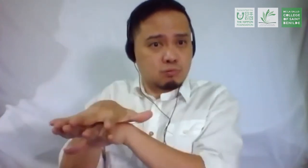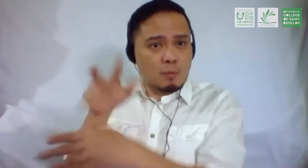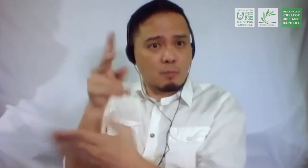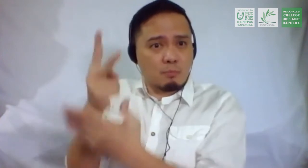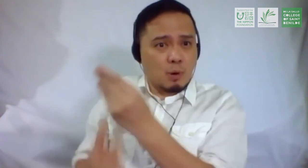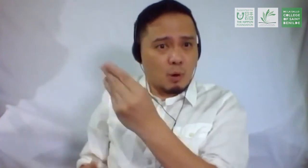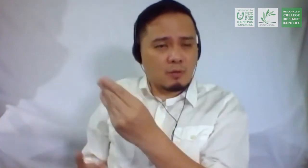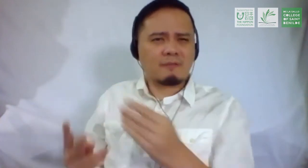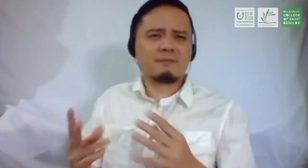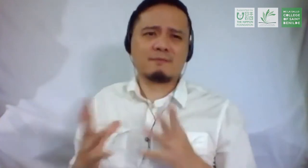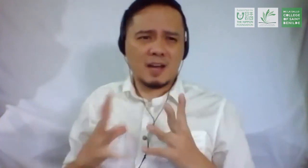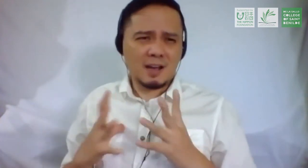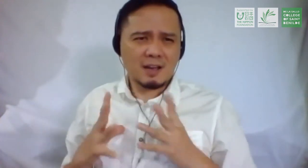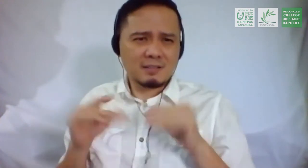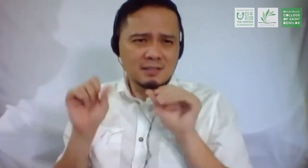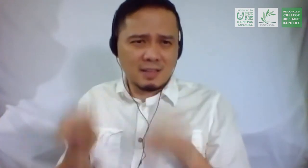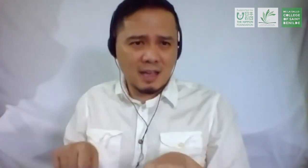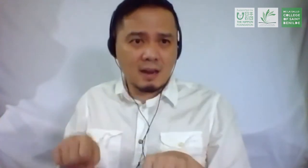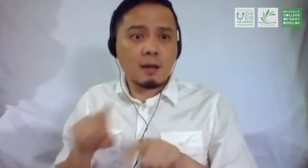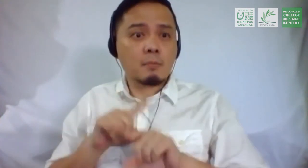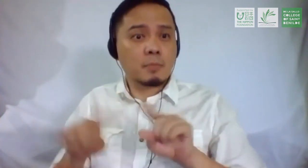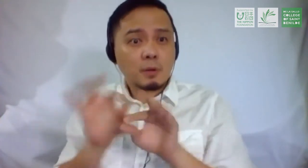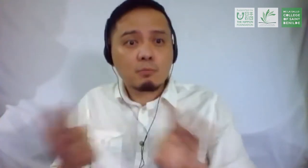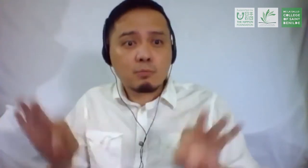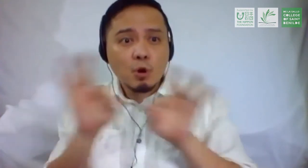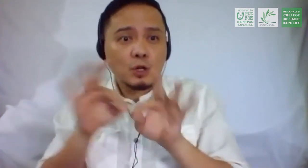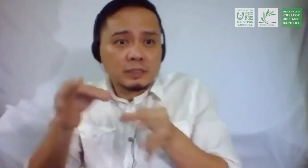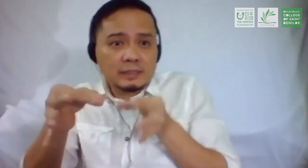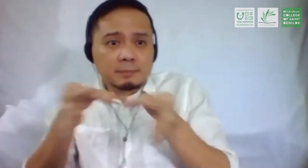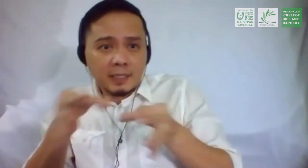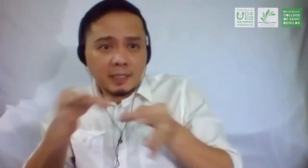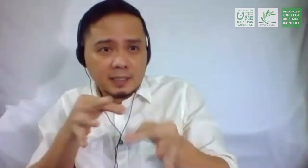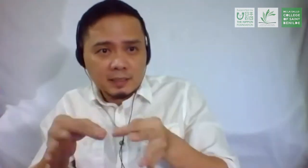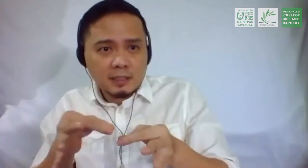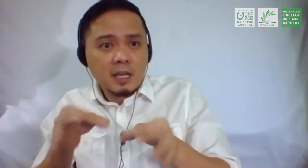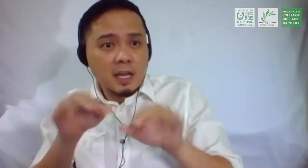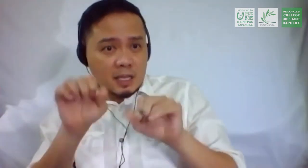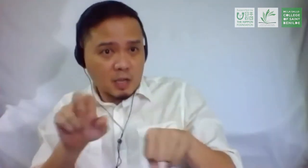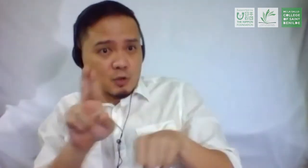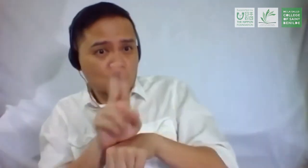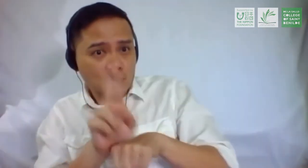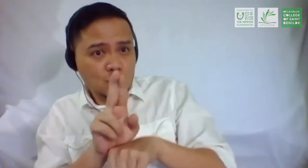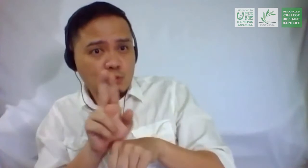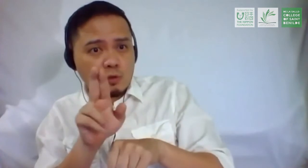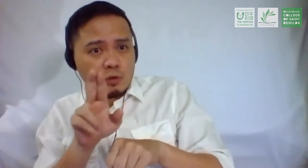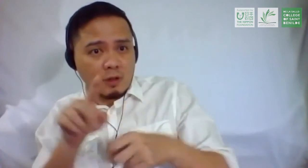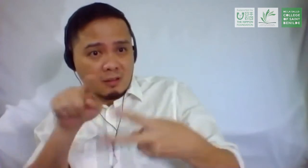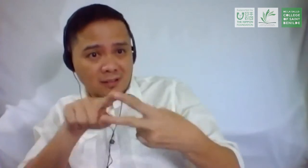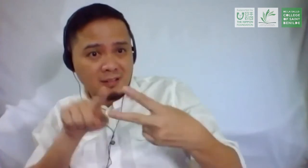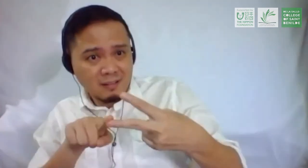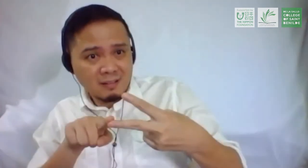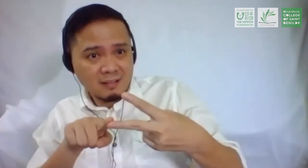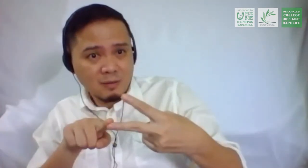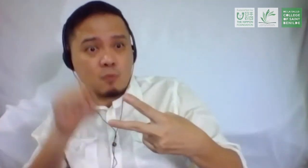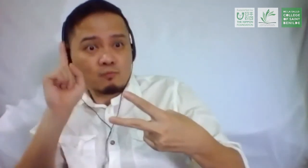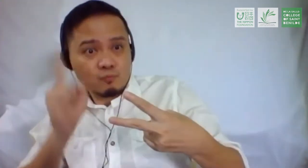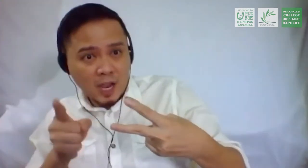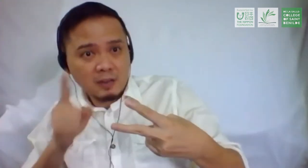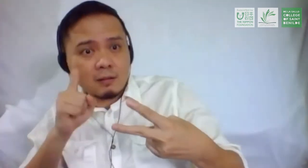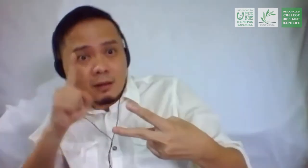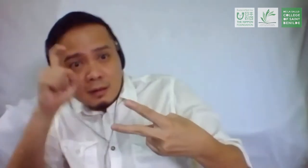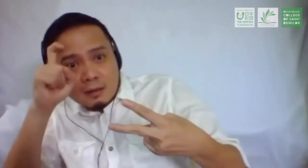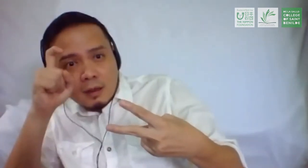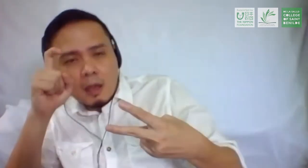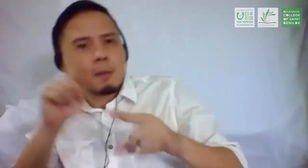that while it looks like you can use both ways, you can't always use both ways. You have to choose one